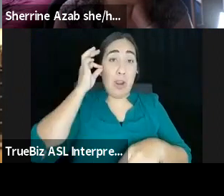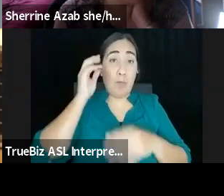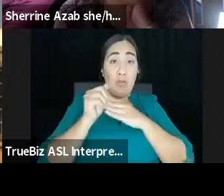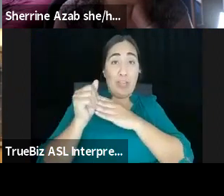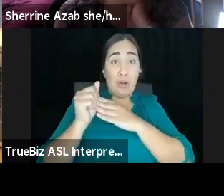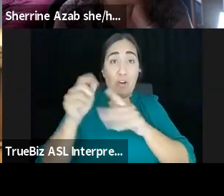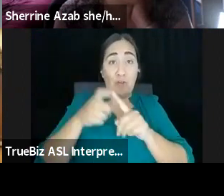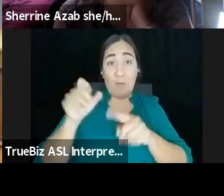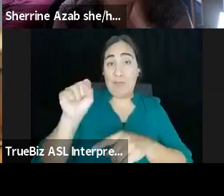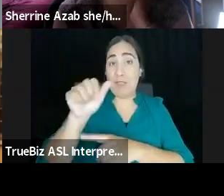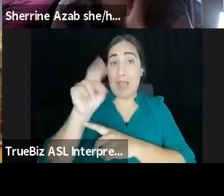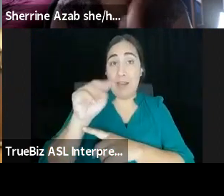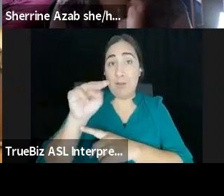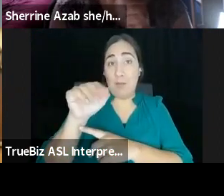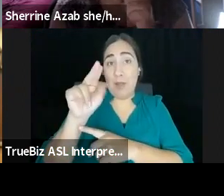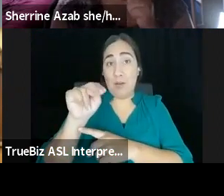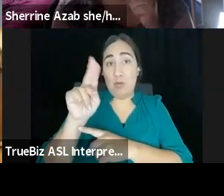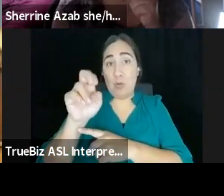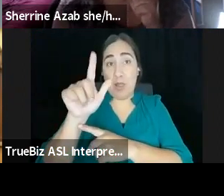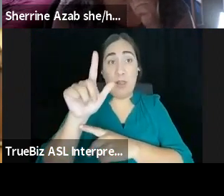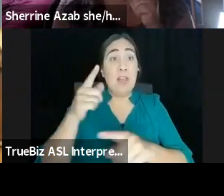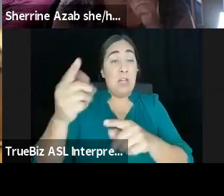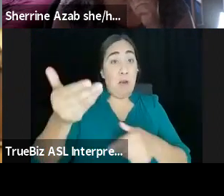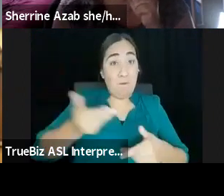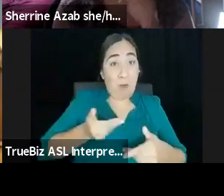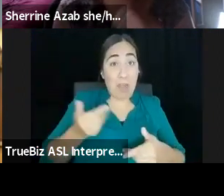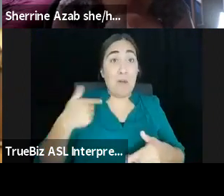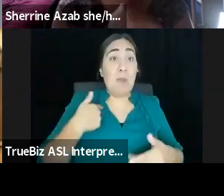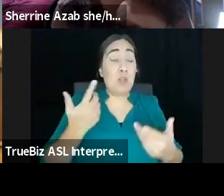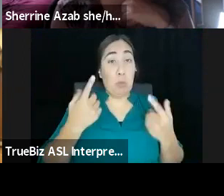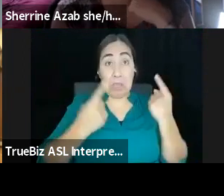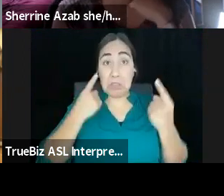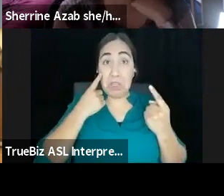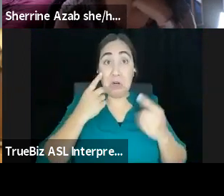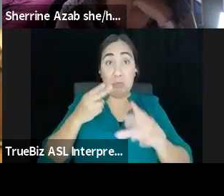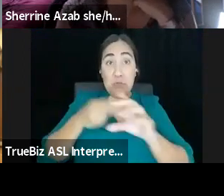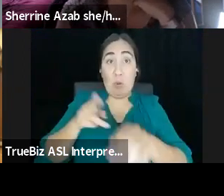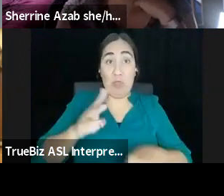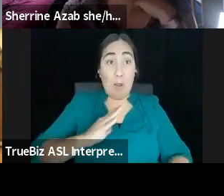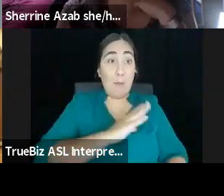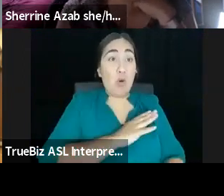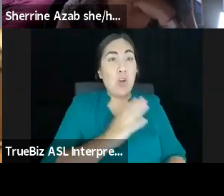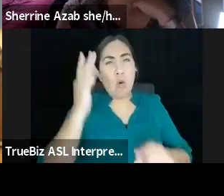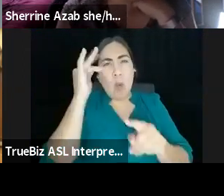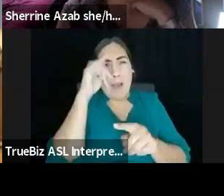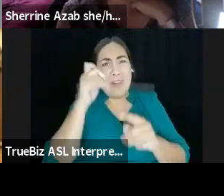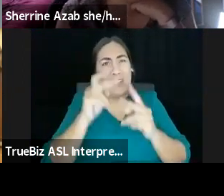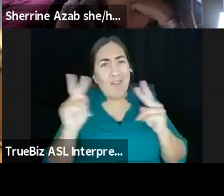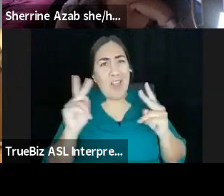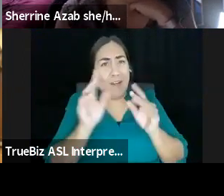She invited me to be considered on that board because it's very important to the leadership of that museum